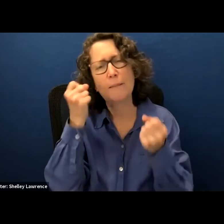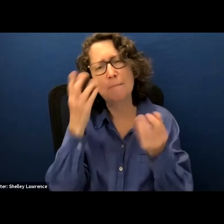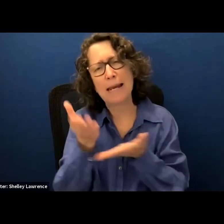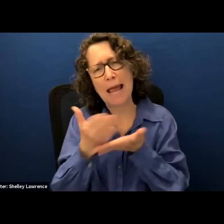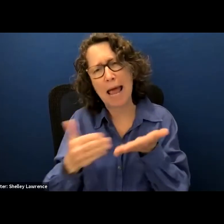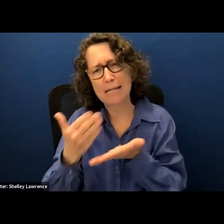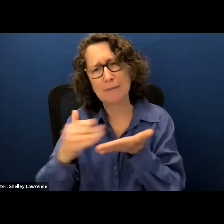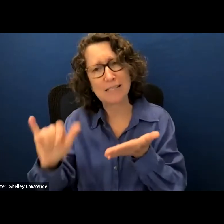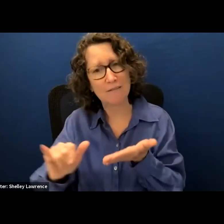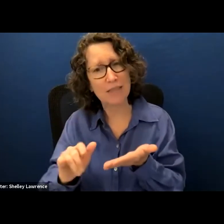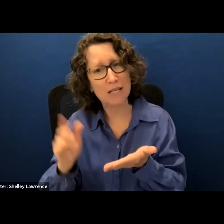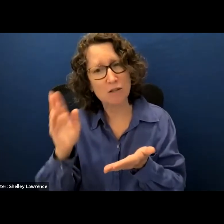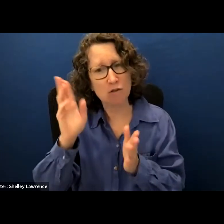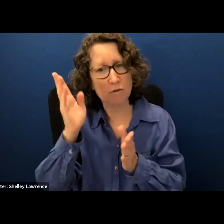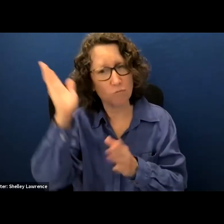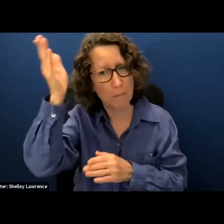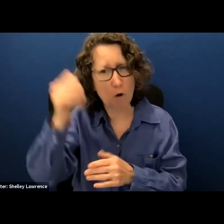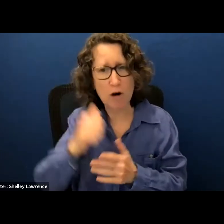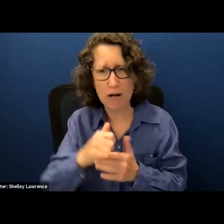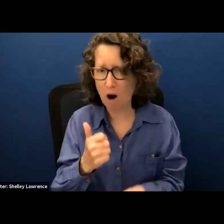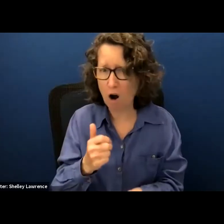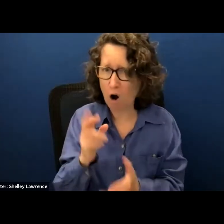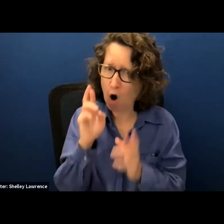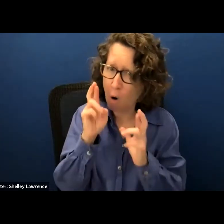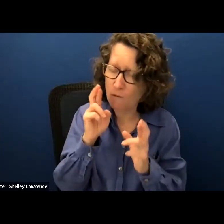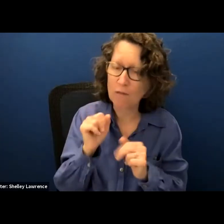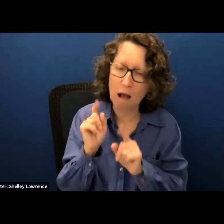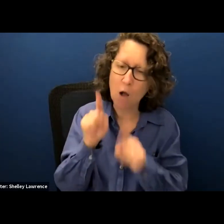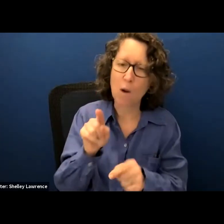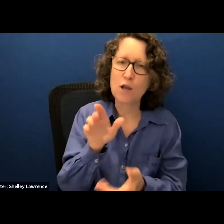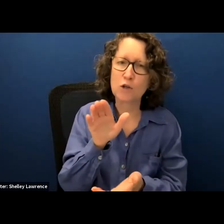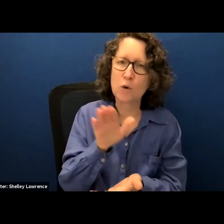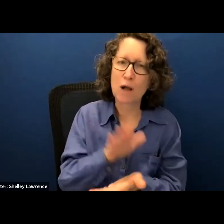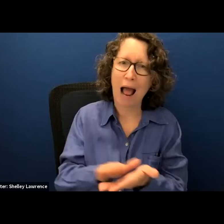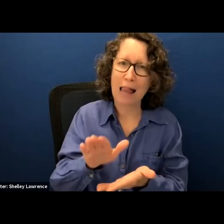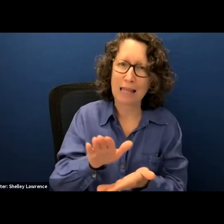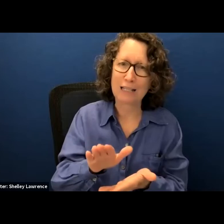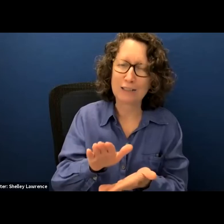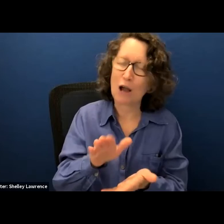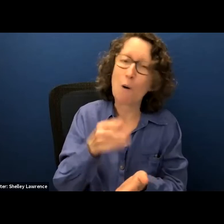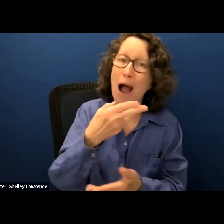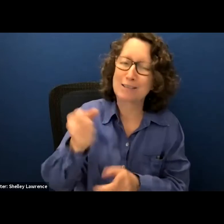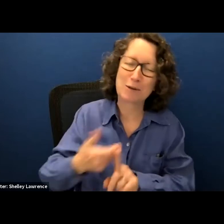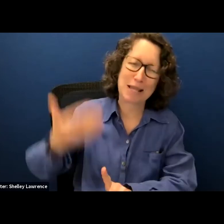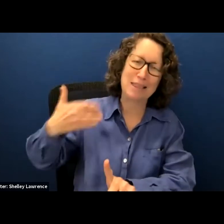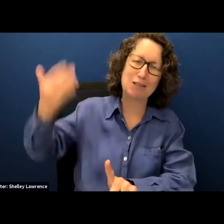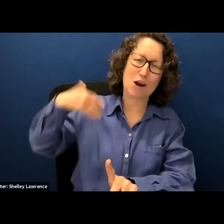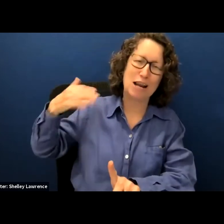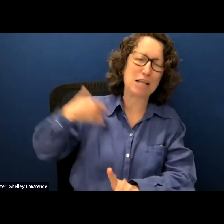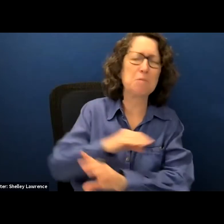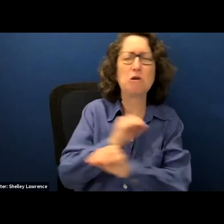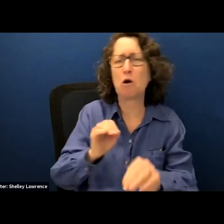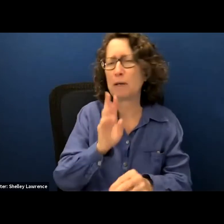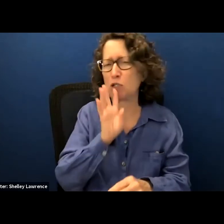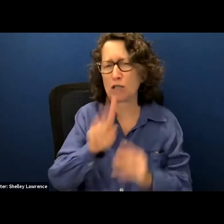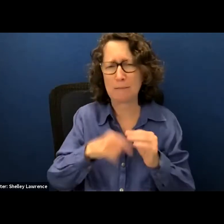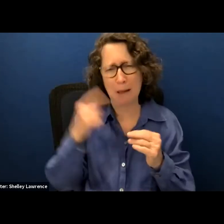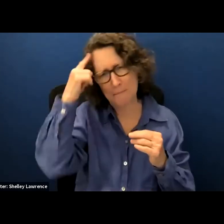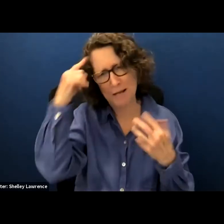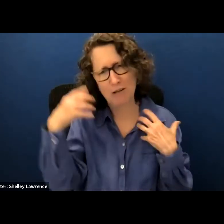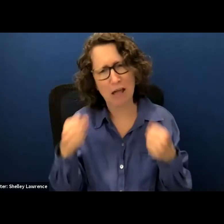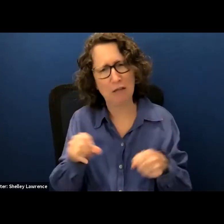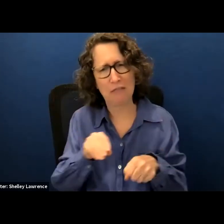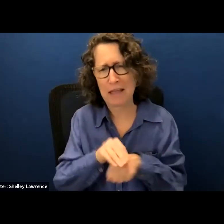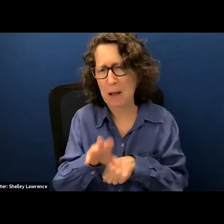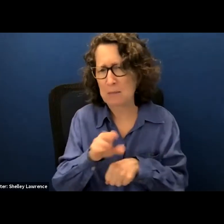are hopeful. I know I went to high school back in the dark ages, but no one talked about mental health